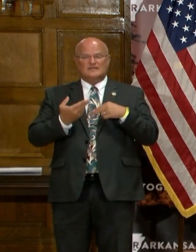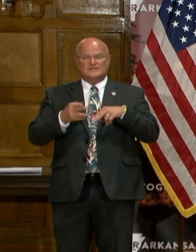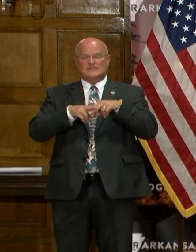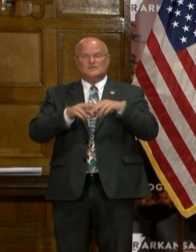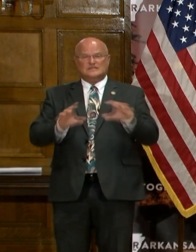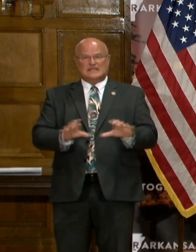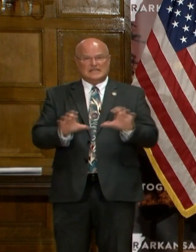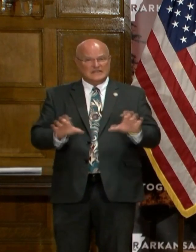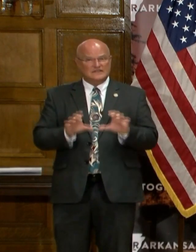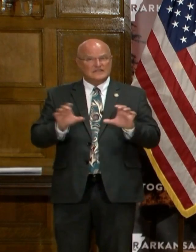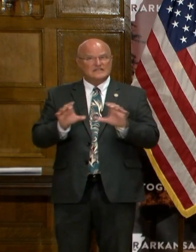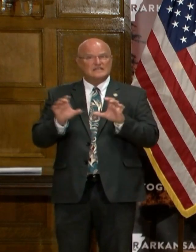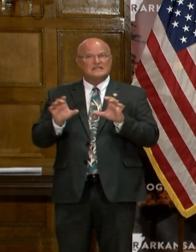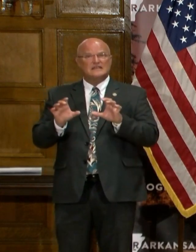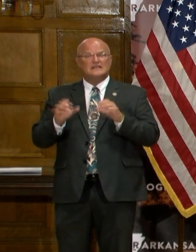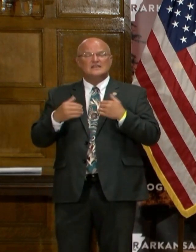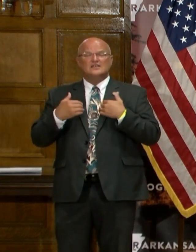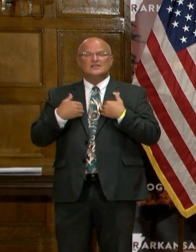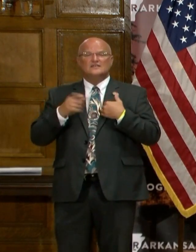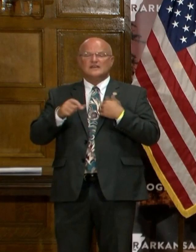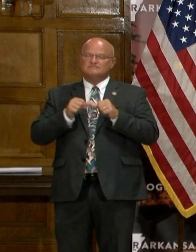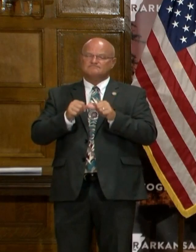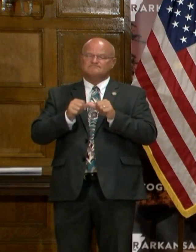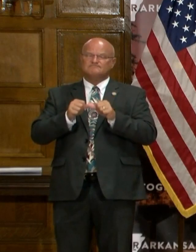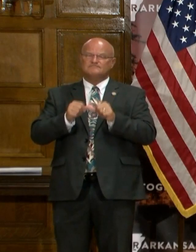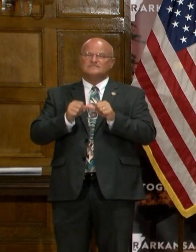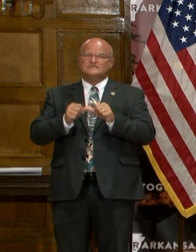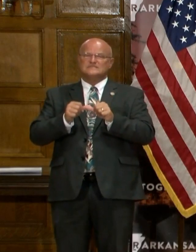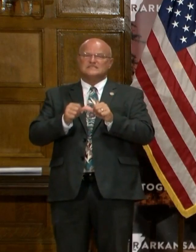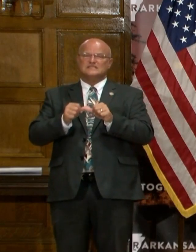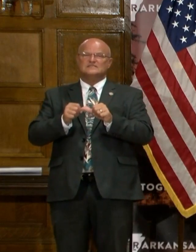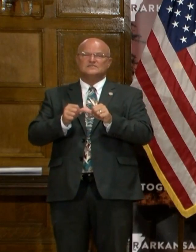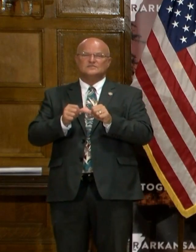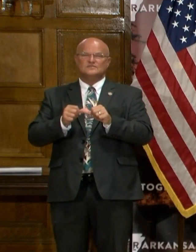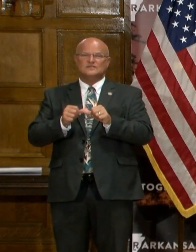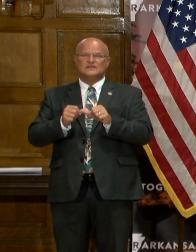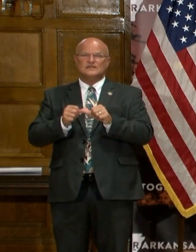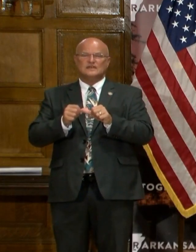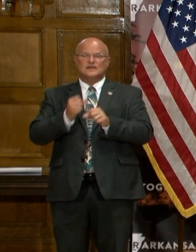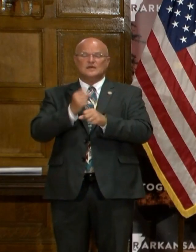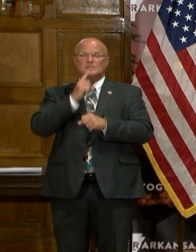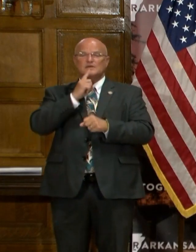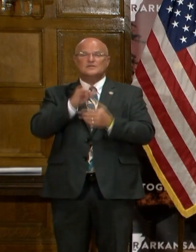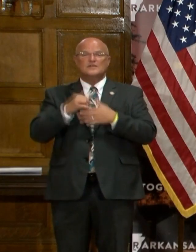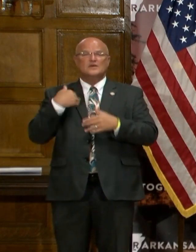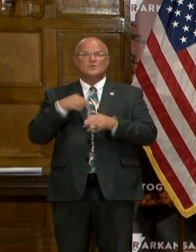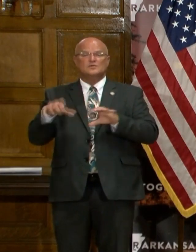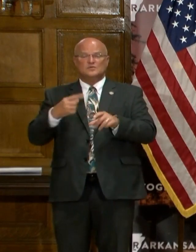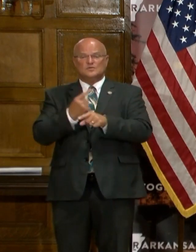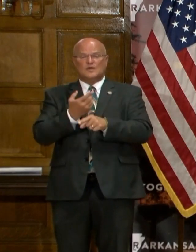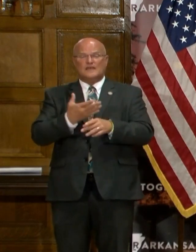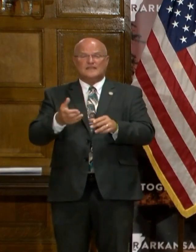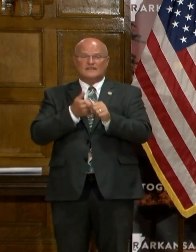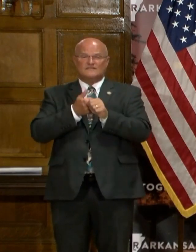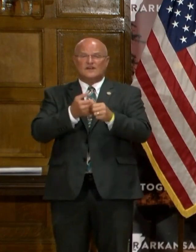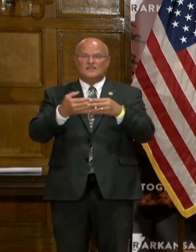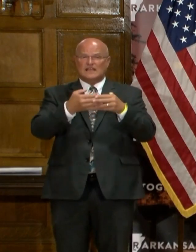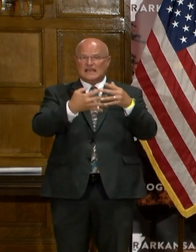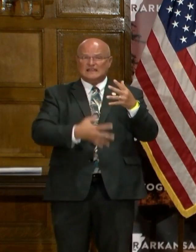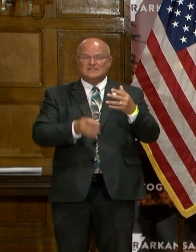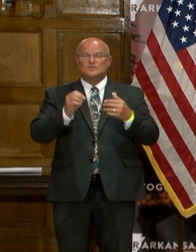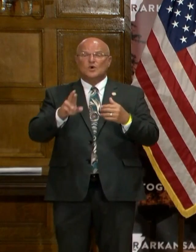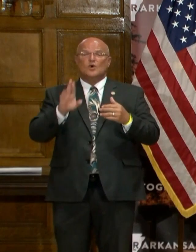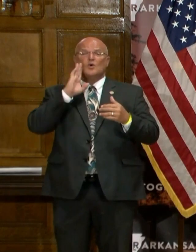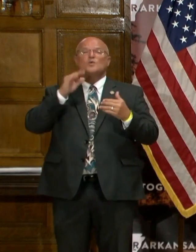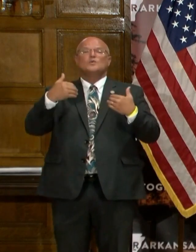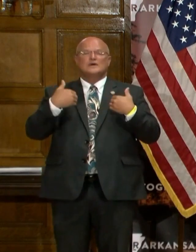increased activity, you've got to continue to make sure we do the right thing, follow the guidelines, or we're going